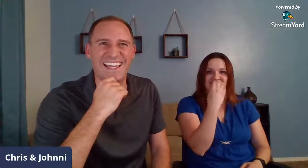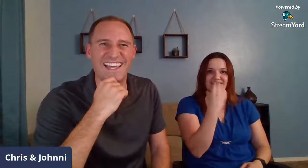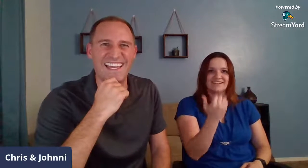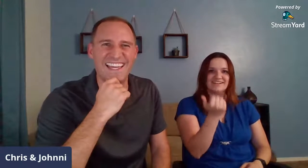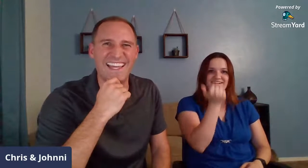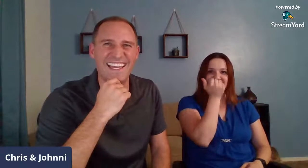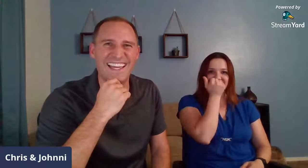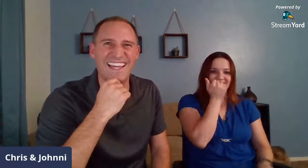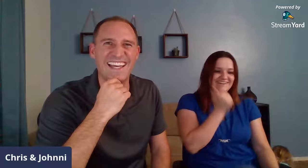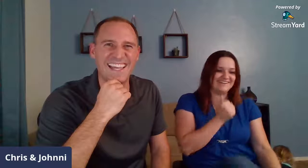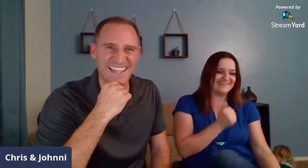sucker.